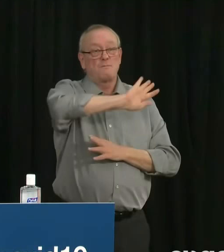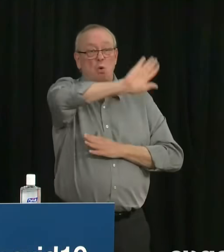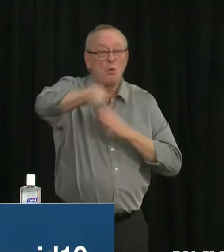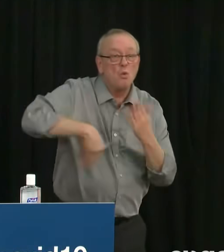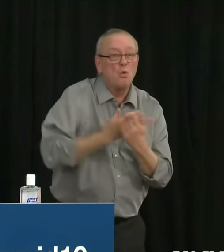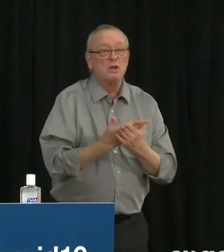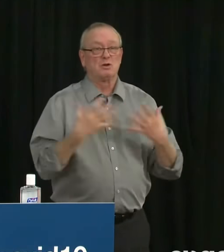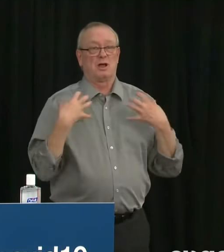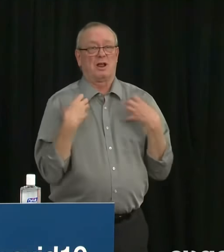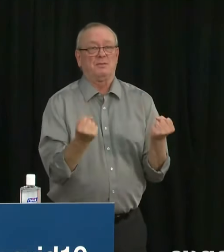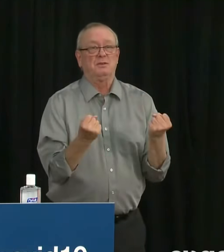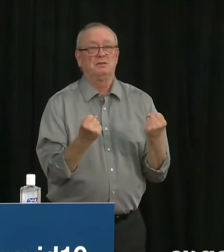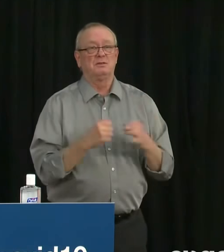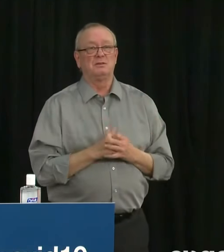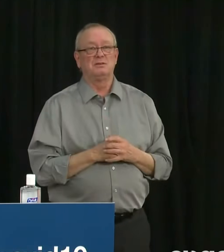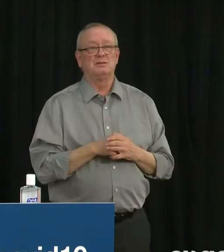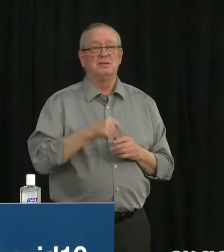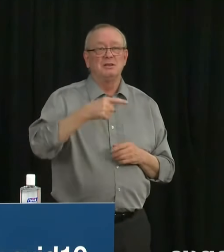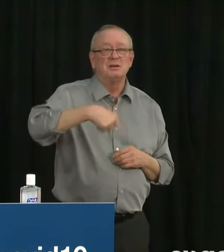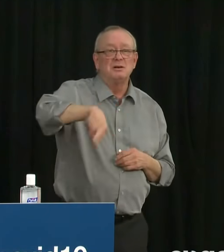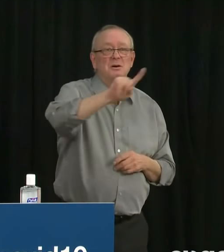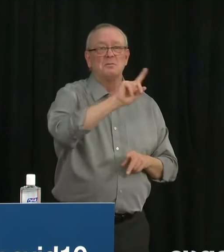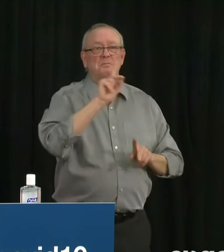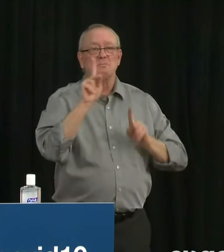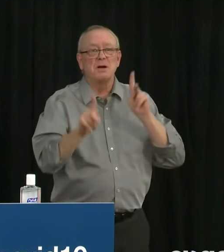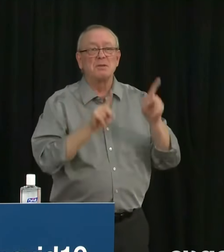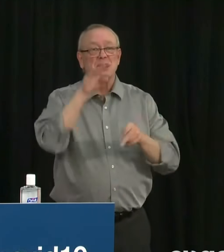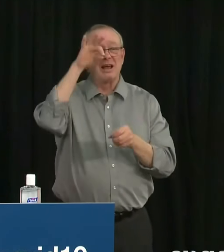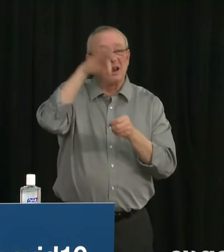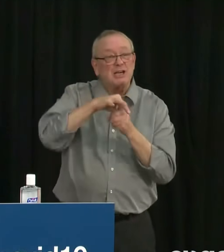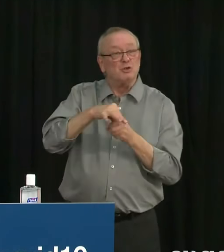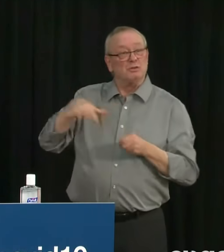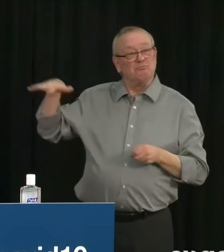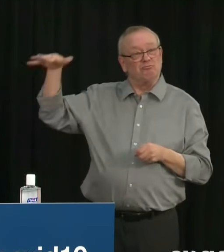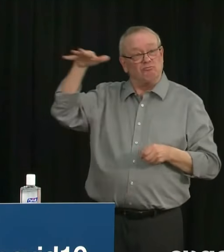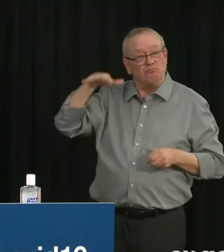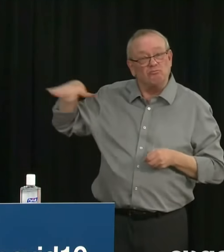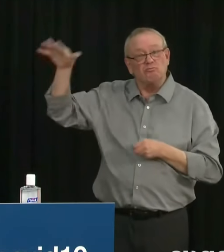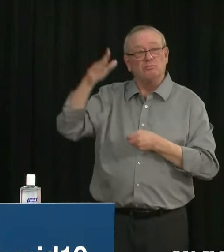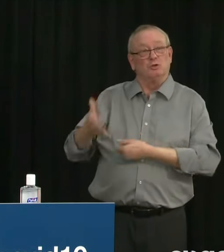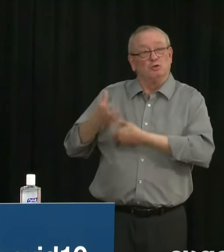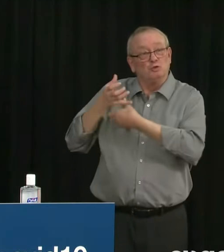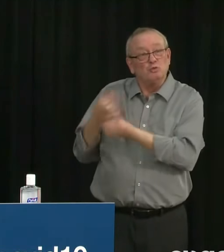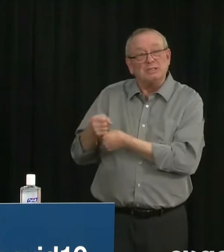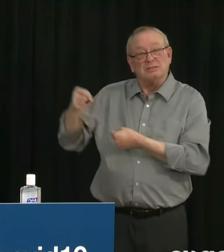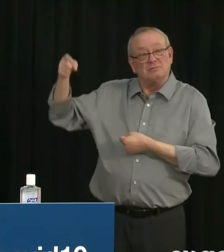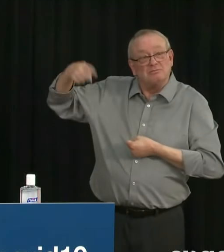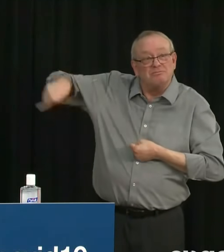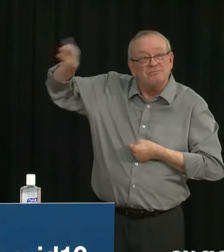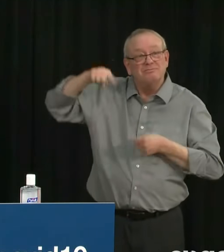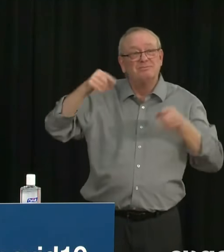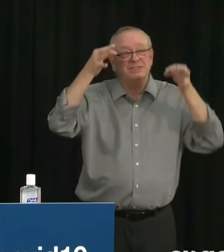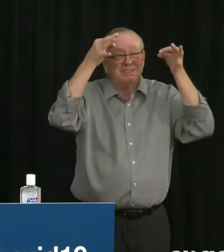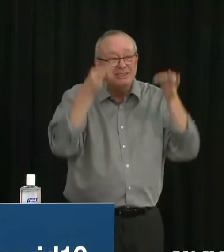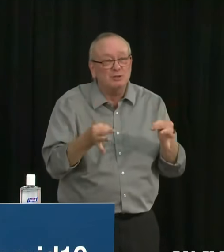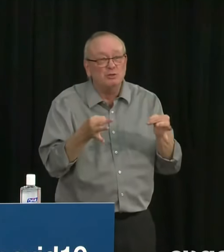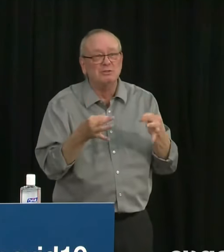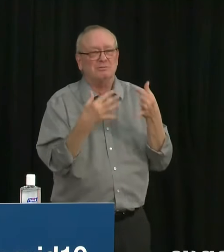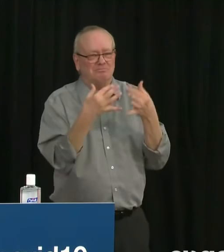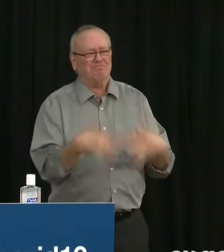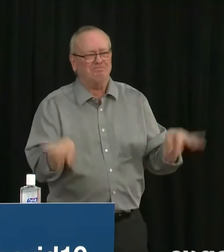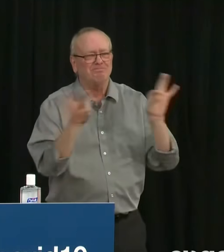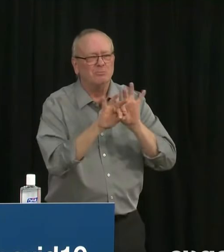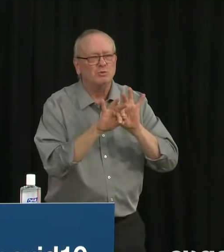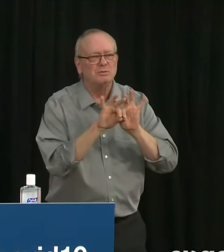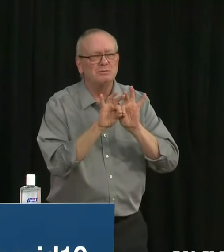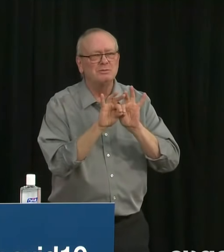have elected, trusting them with the responsibility of making those weighty decisions on their behalf. And so Albertans